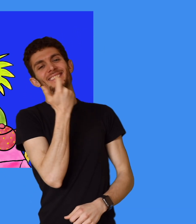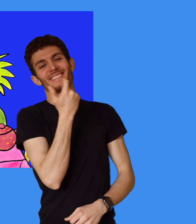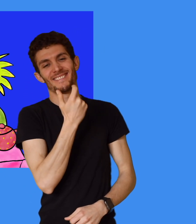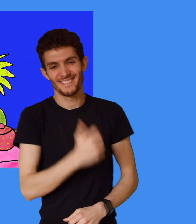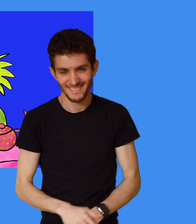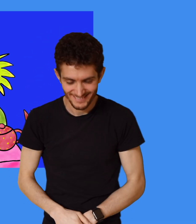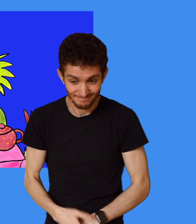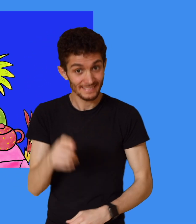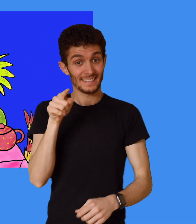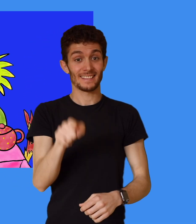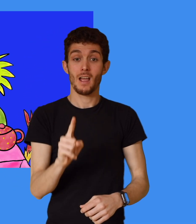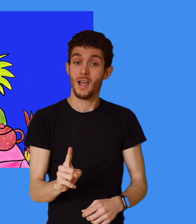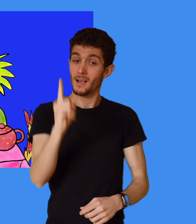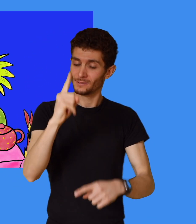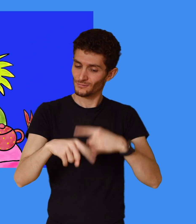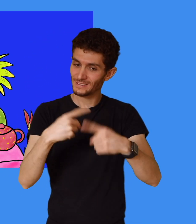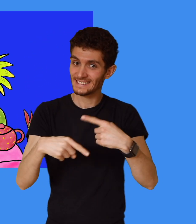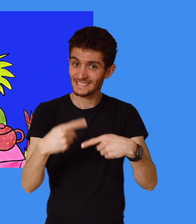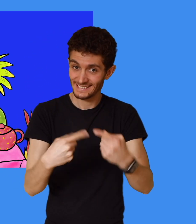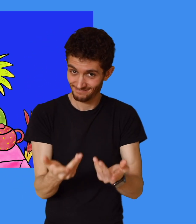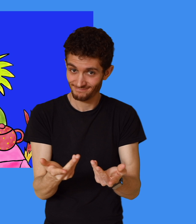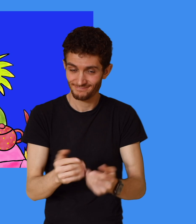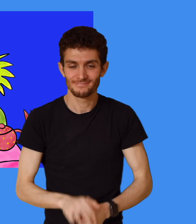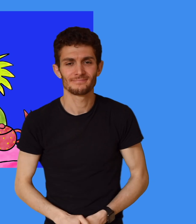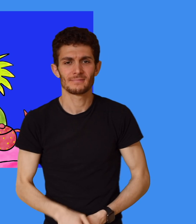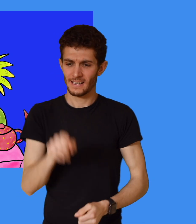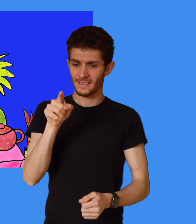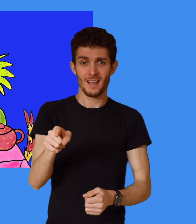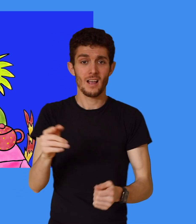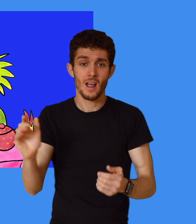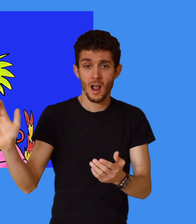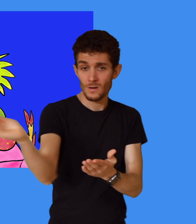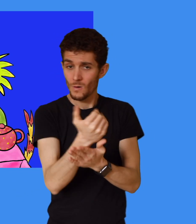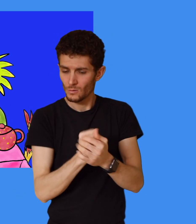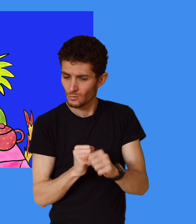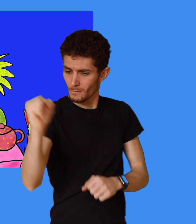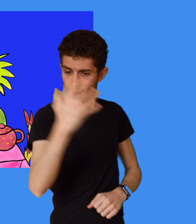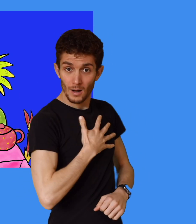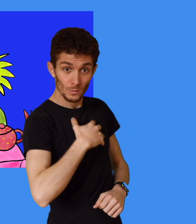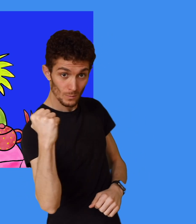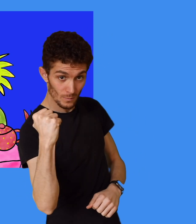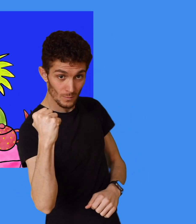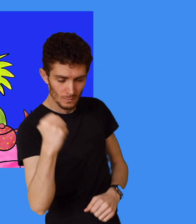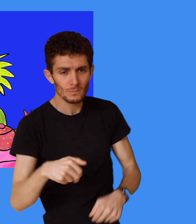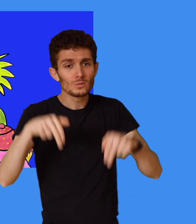Auntie Molly's upcycled it, laughed JoJo. She's an eco-superhero.